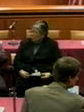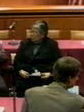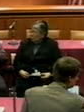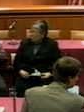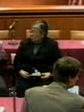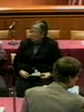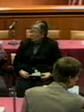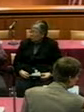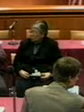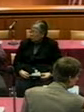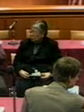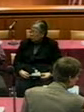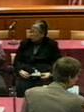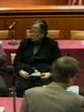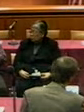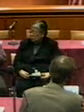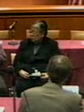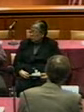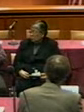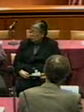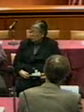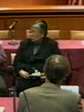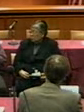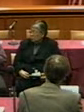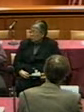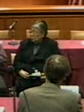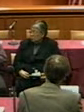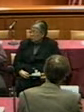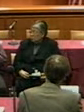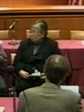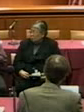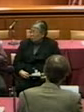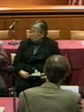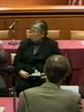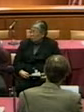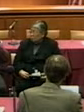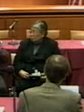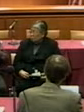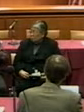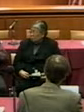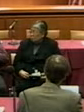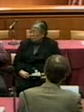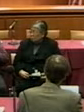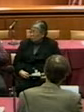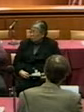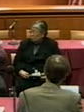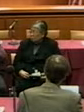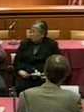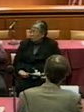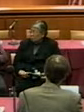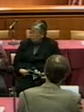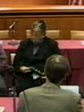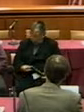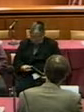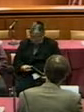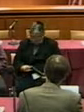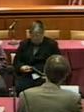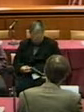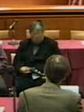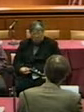been really grinding in on the sections you've been working on. So I'm hoping those subcommittees have done a pretty good job of at least taking in those comments, because